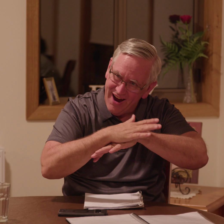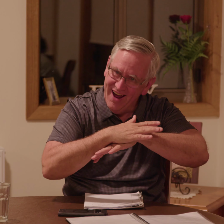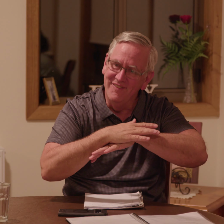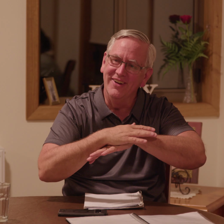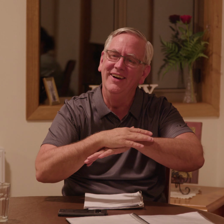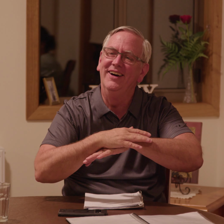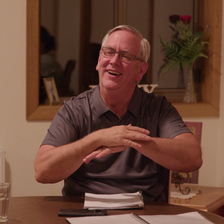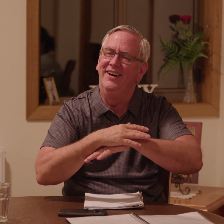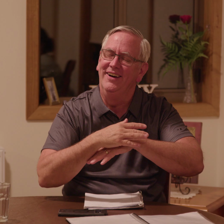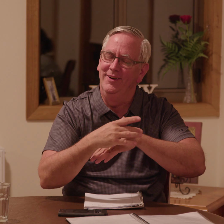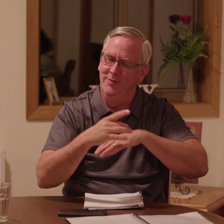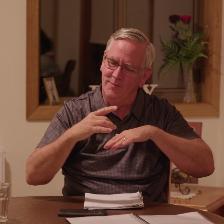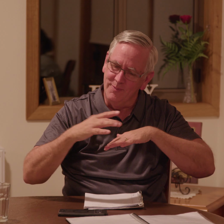know. Now, my wife